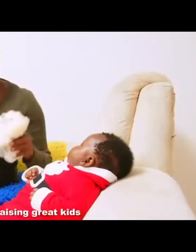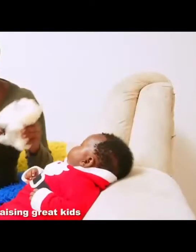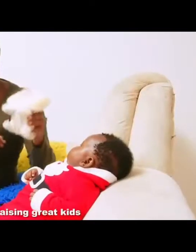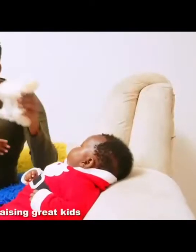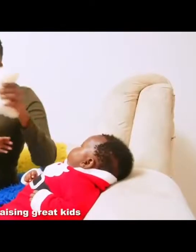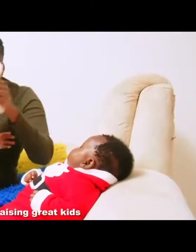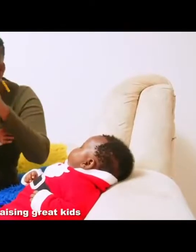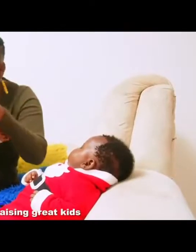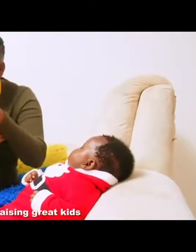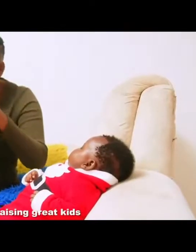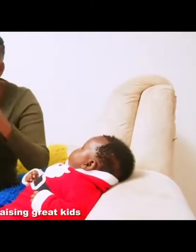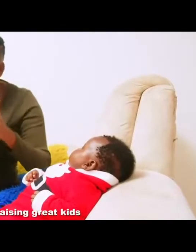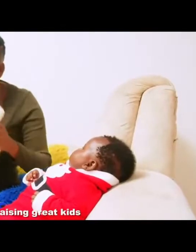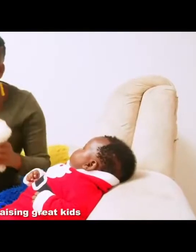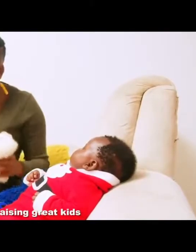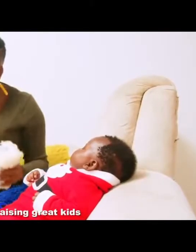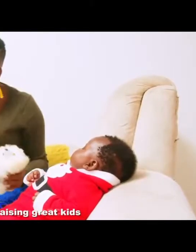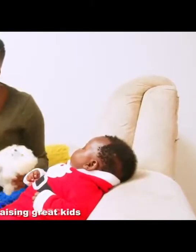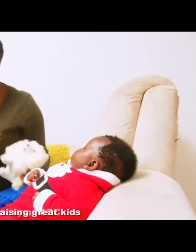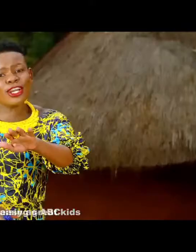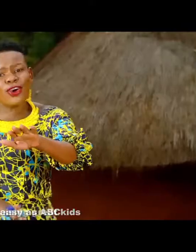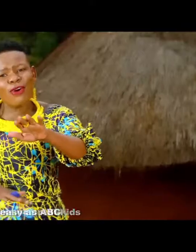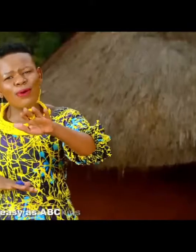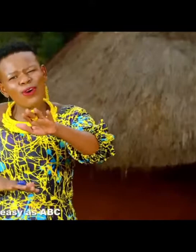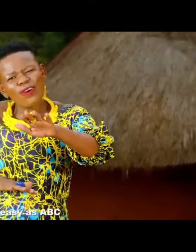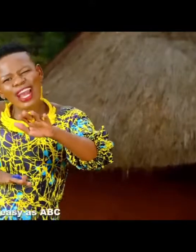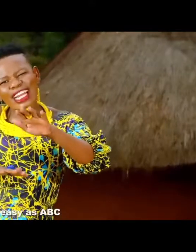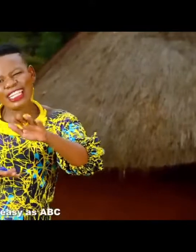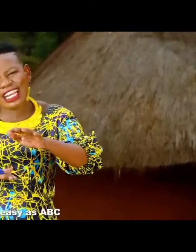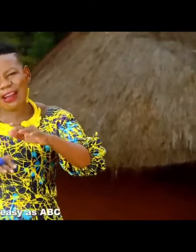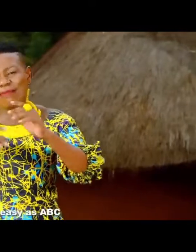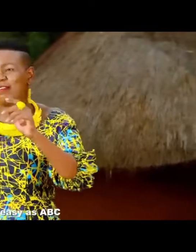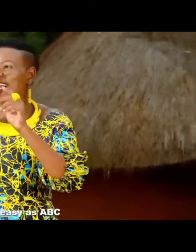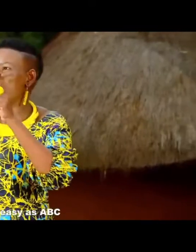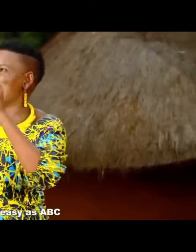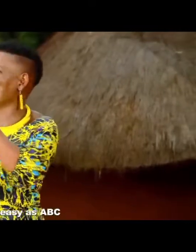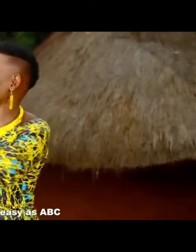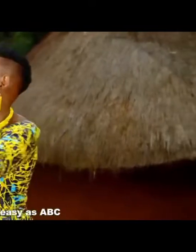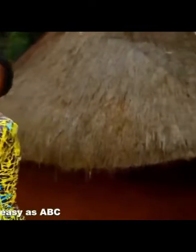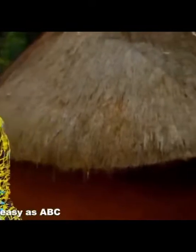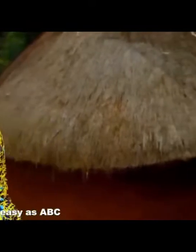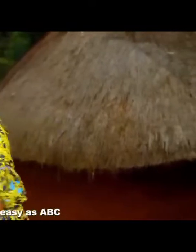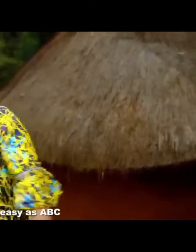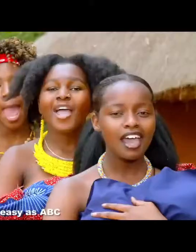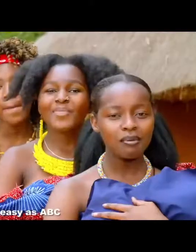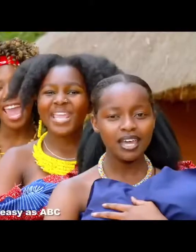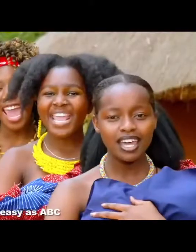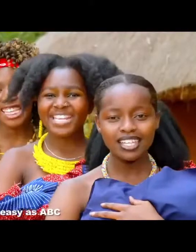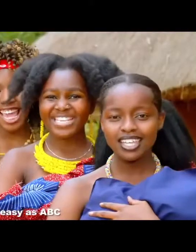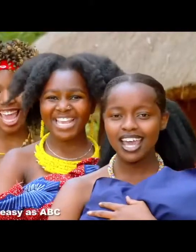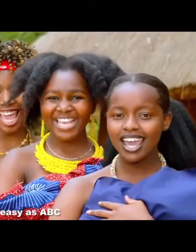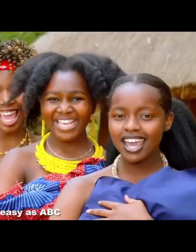learned the secret of raising great kids. Single more rahisi kama vile ABC.